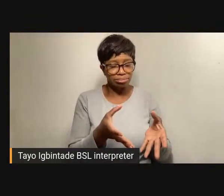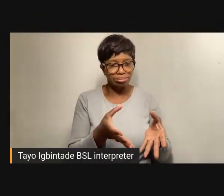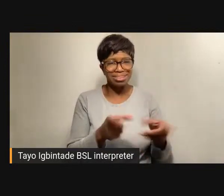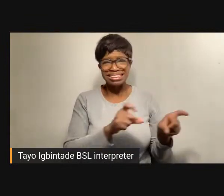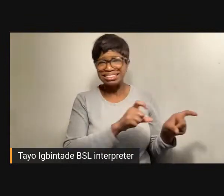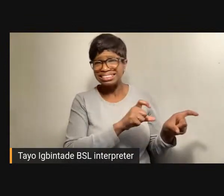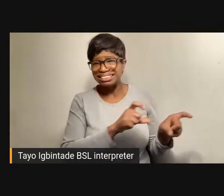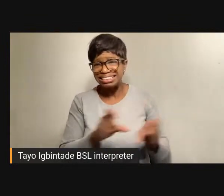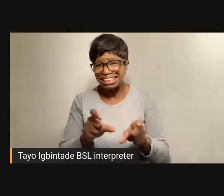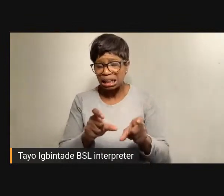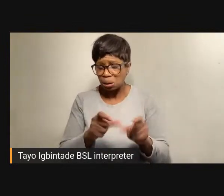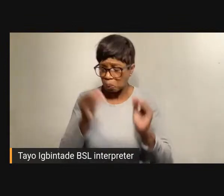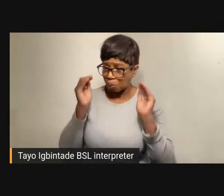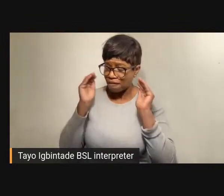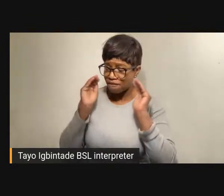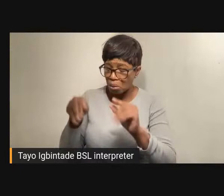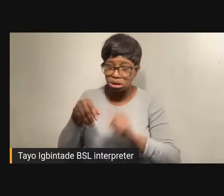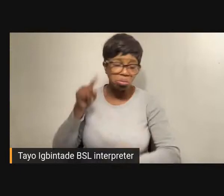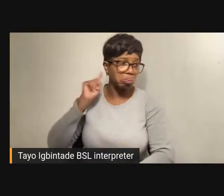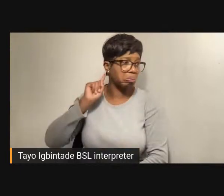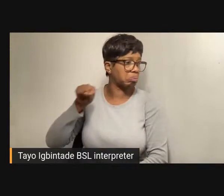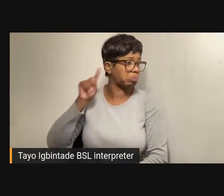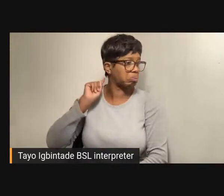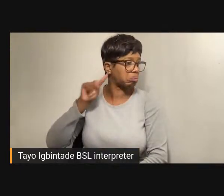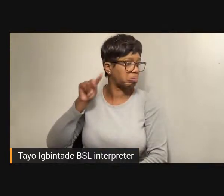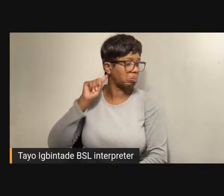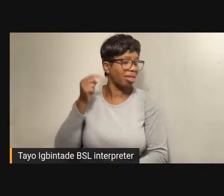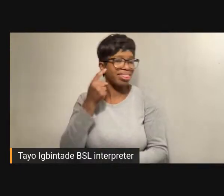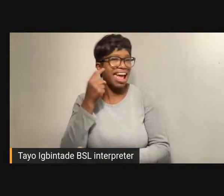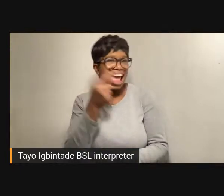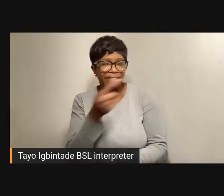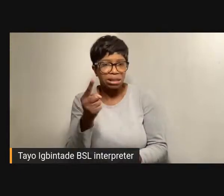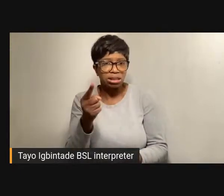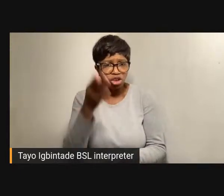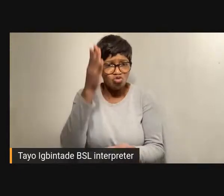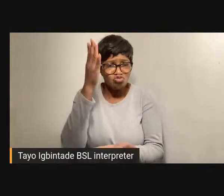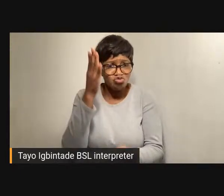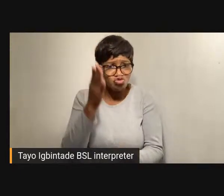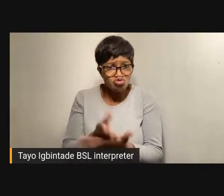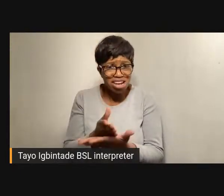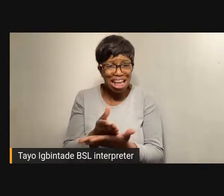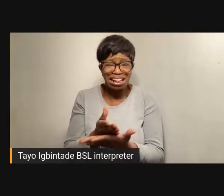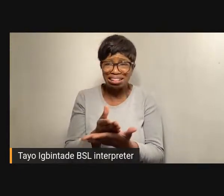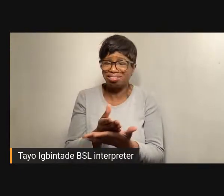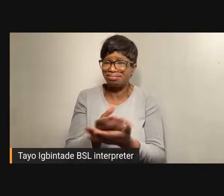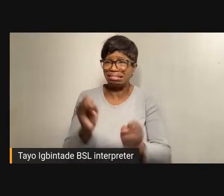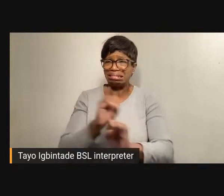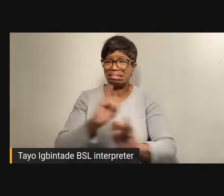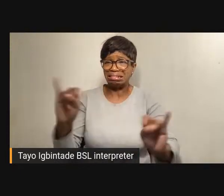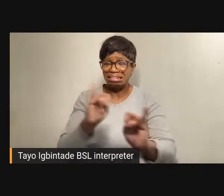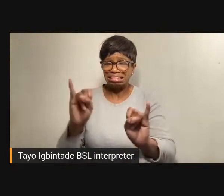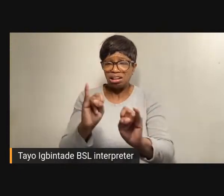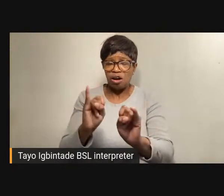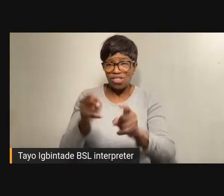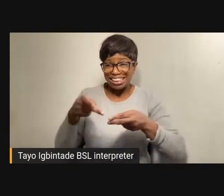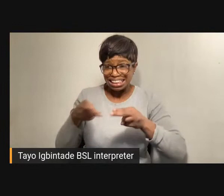hardwired to turn a blind eye to the evident and very real faults of an oppressive system. All we